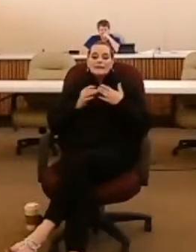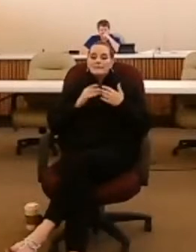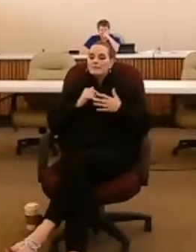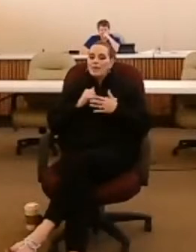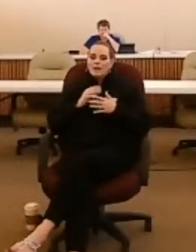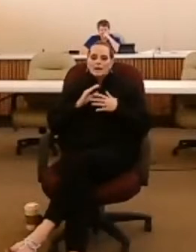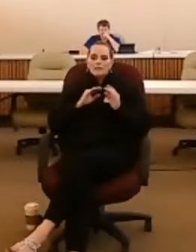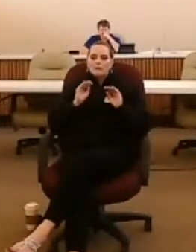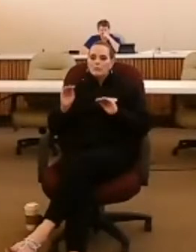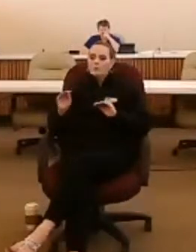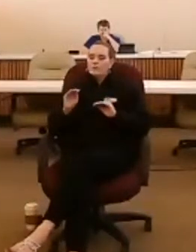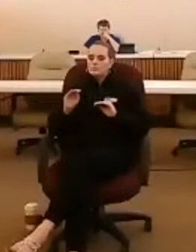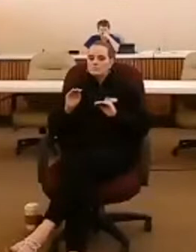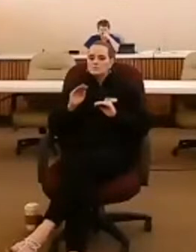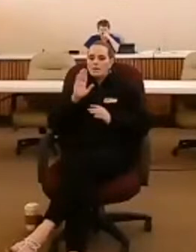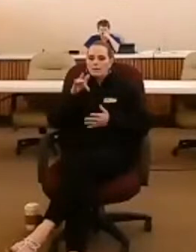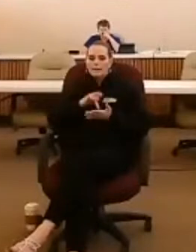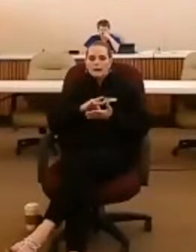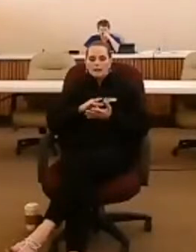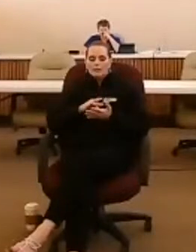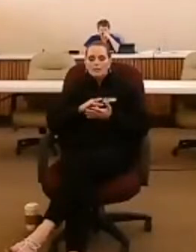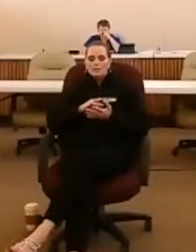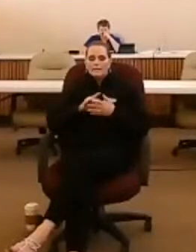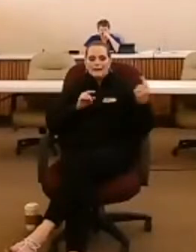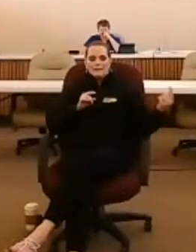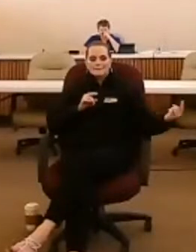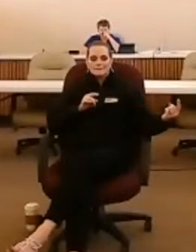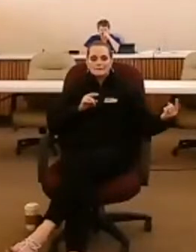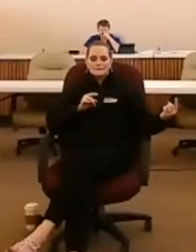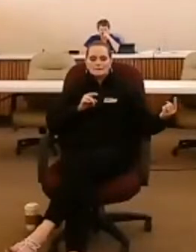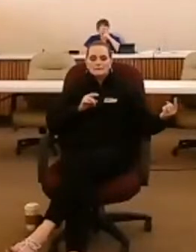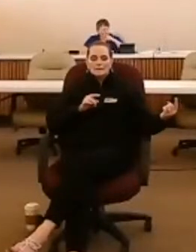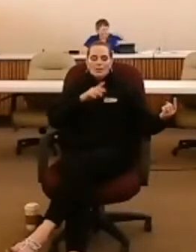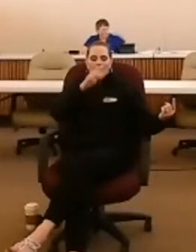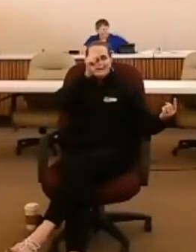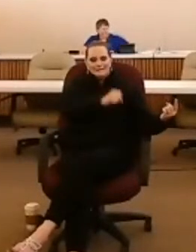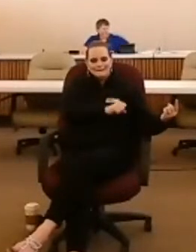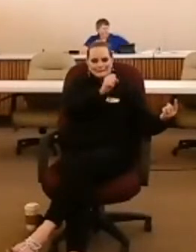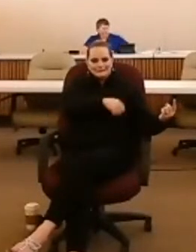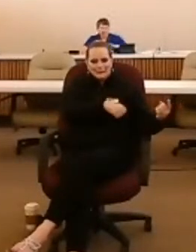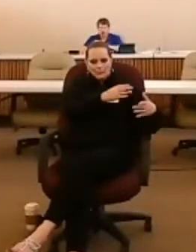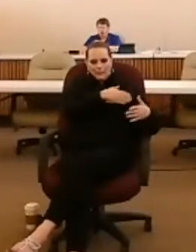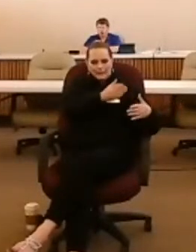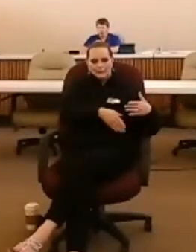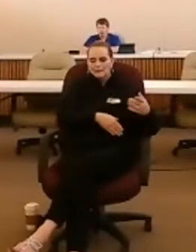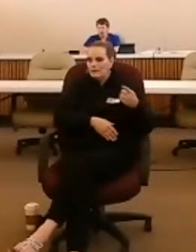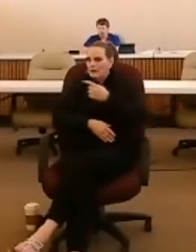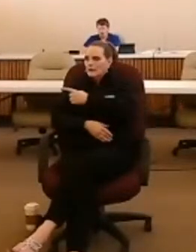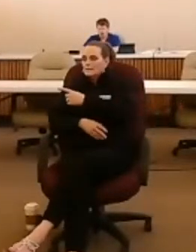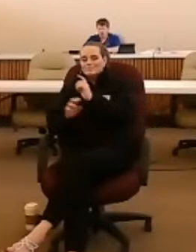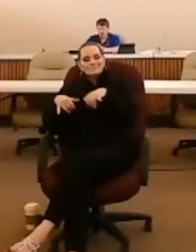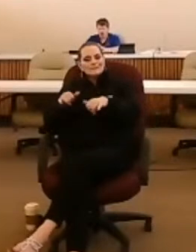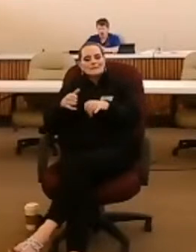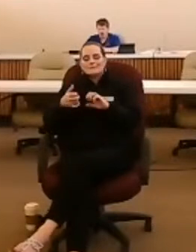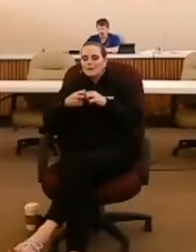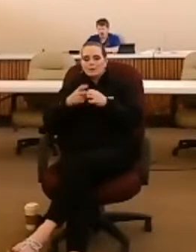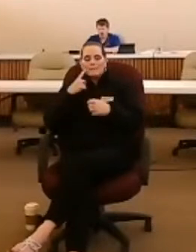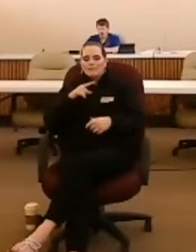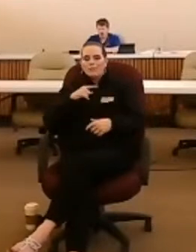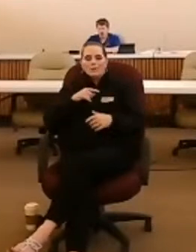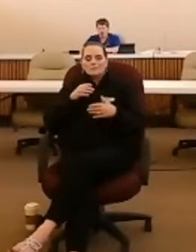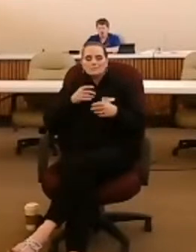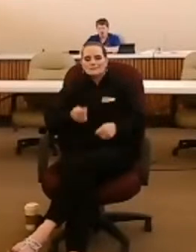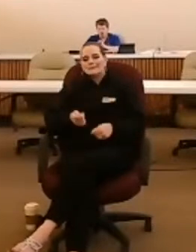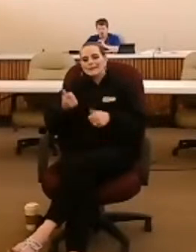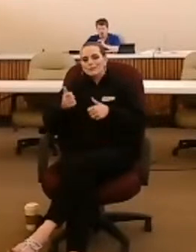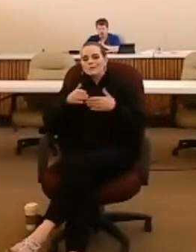middle, the opposite straight across, like on the south end of the cul-de-sac instead of the Still north poses end. a problem for snow removal. Does Yeah, again, does